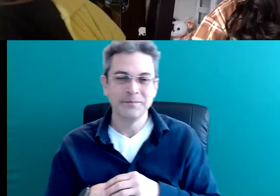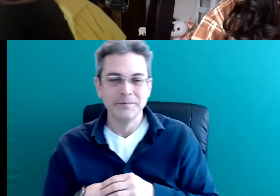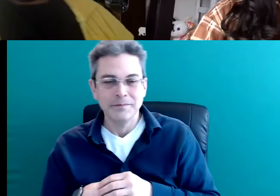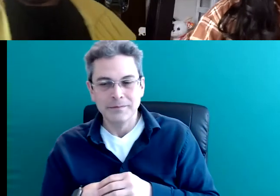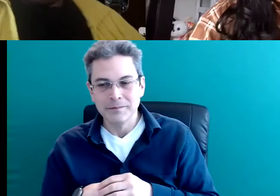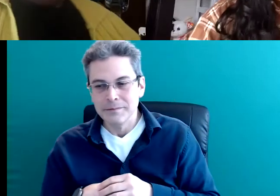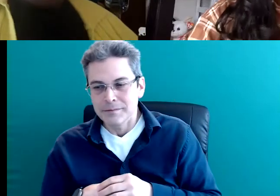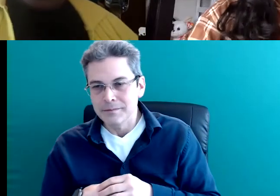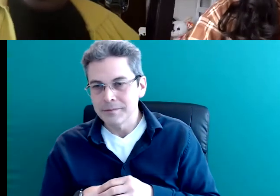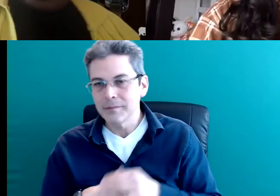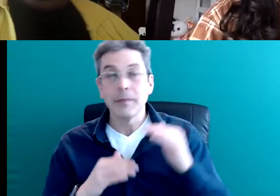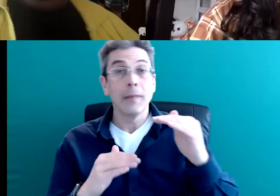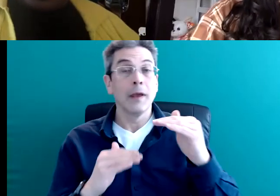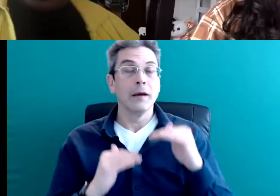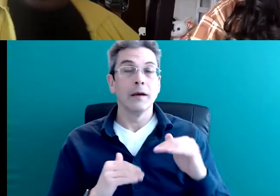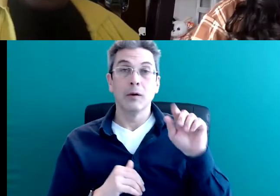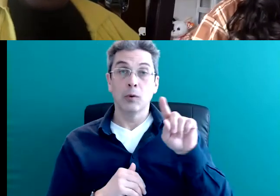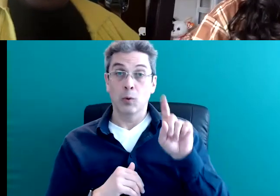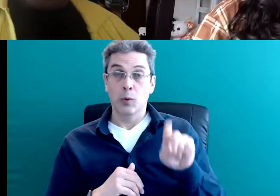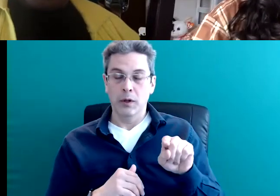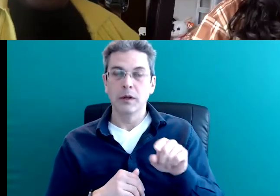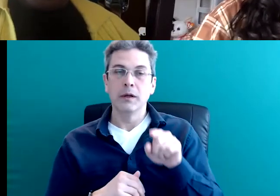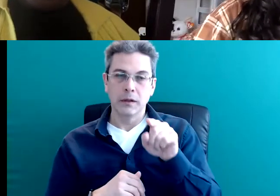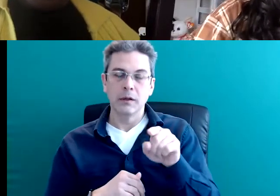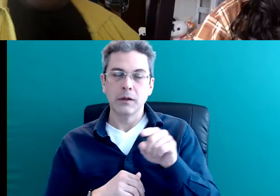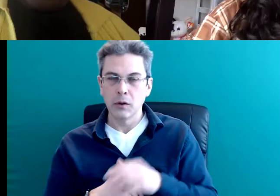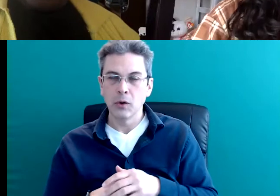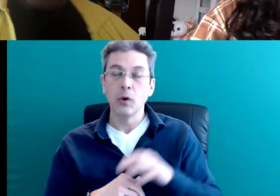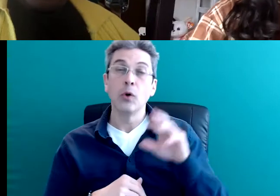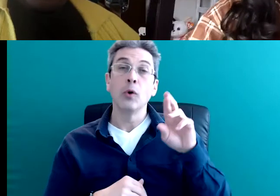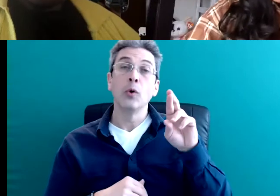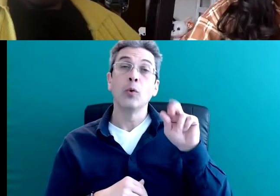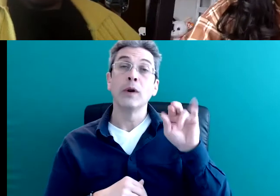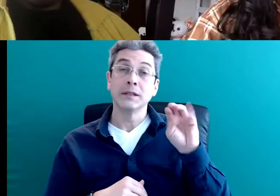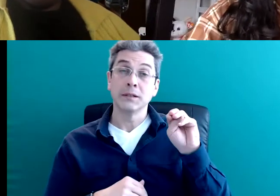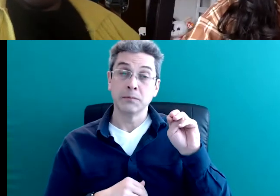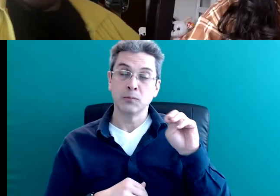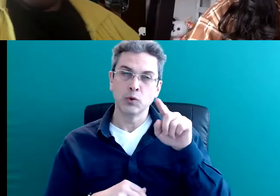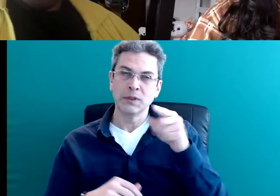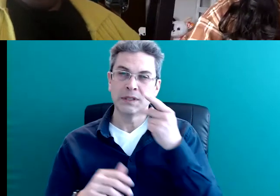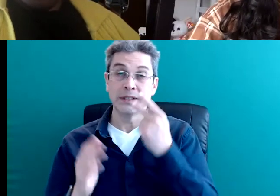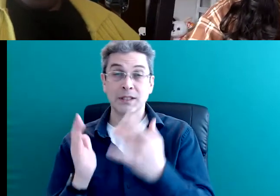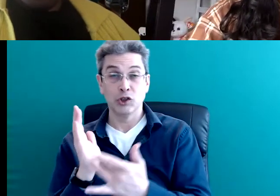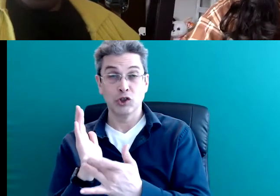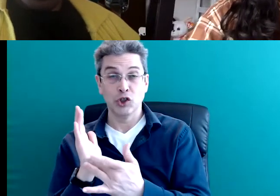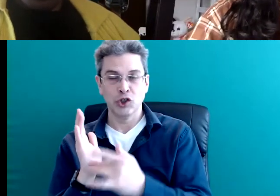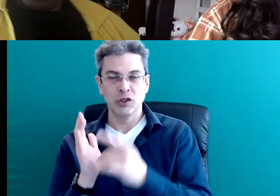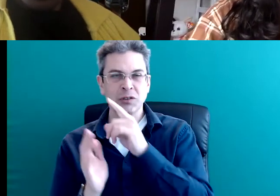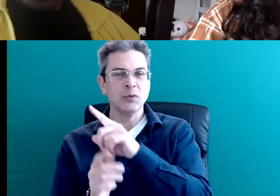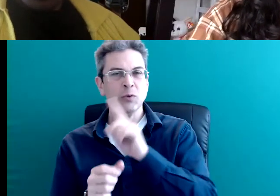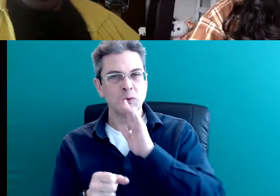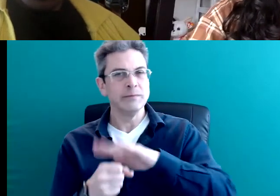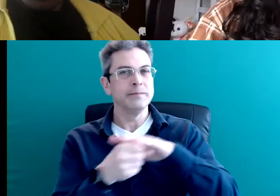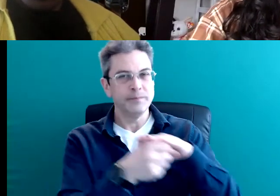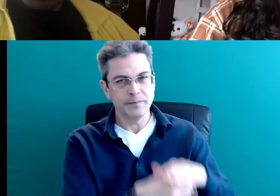is, I am wondering how you see racism in technology as disabling. How can we resist this while engaging